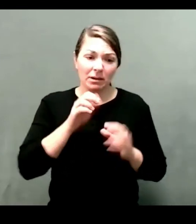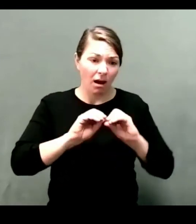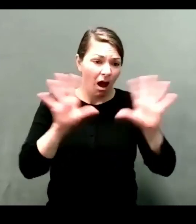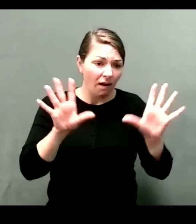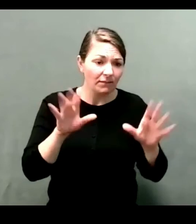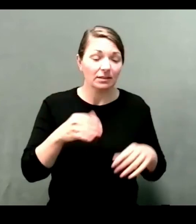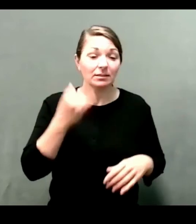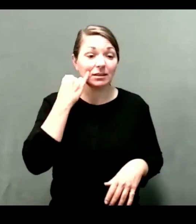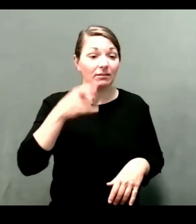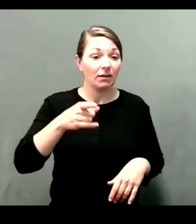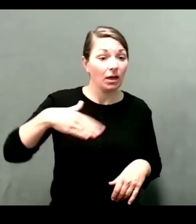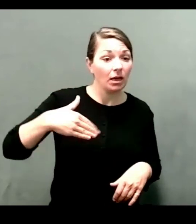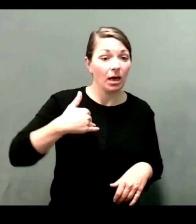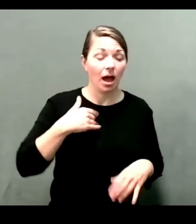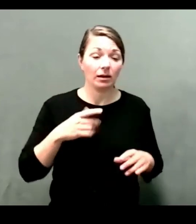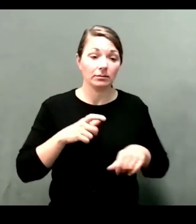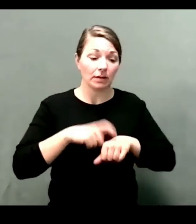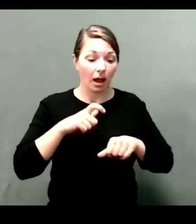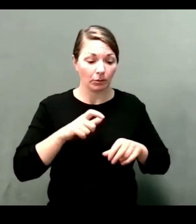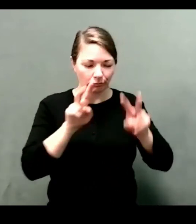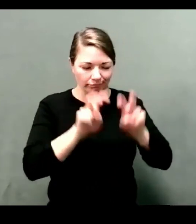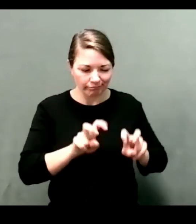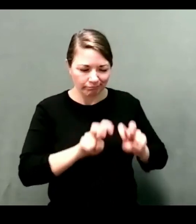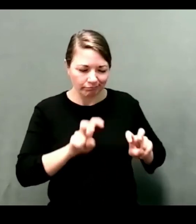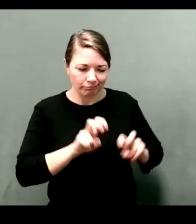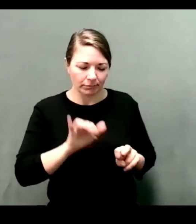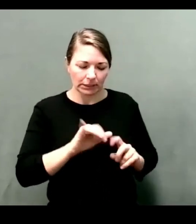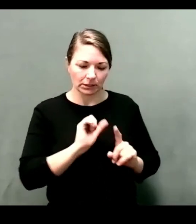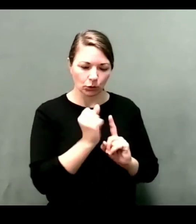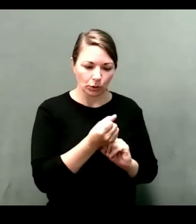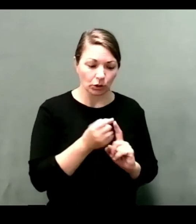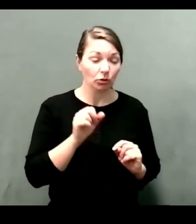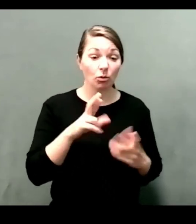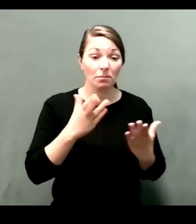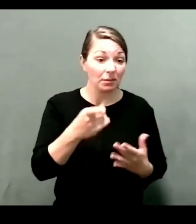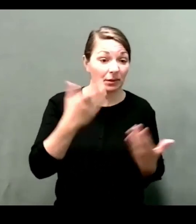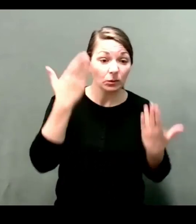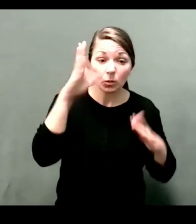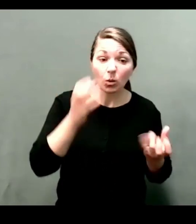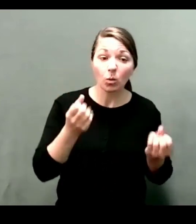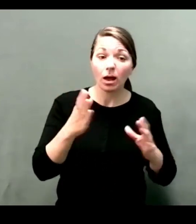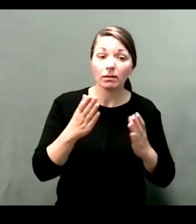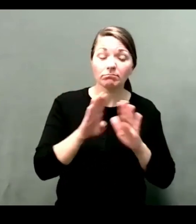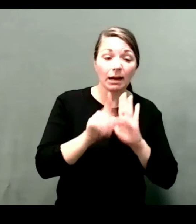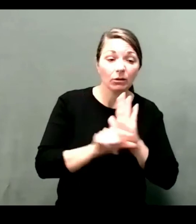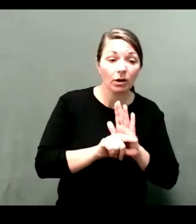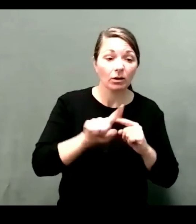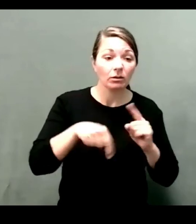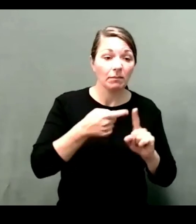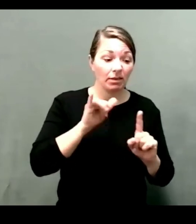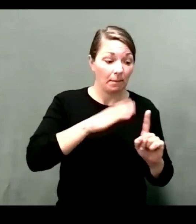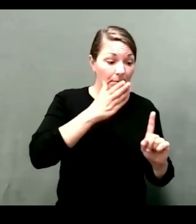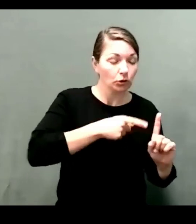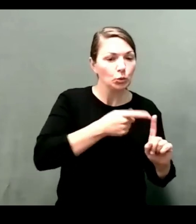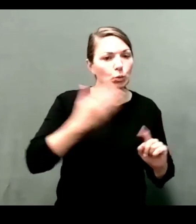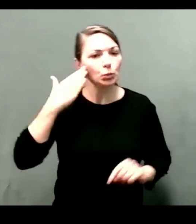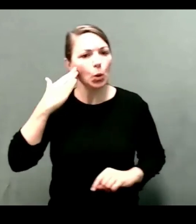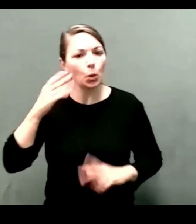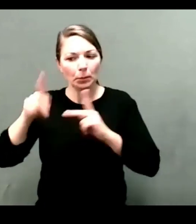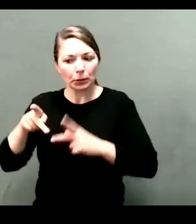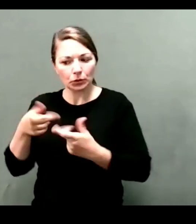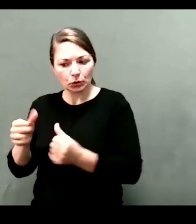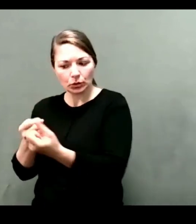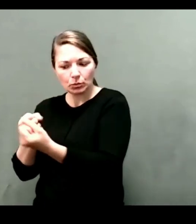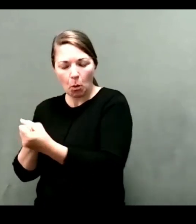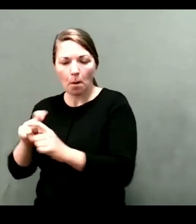time to really sit down and talk this through, or a lot about the background of the person you're working with, the person you're providing services and supports to,